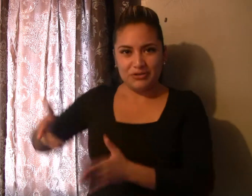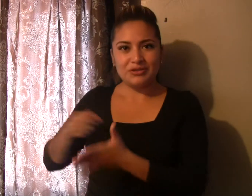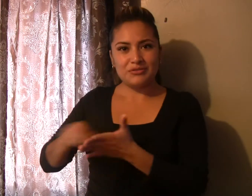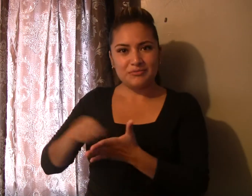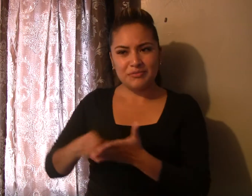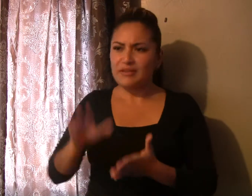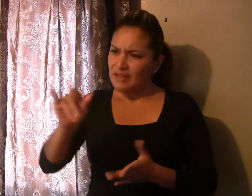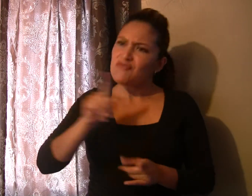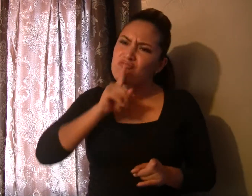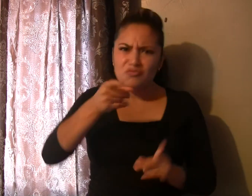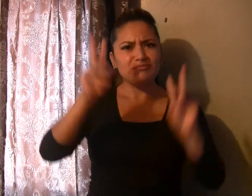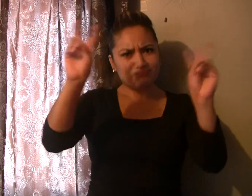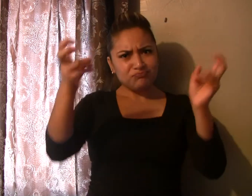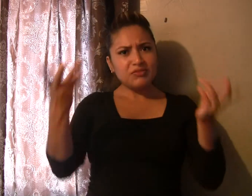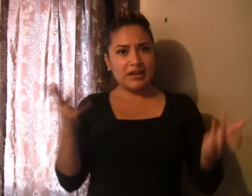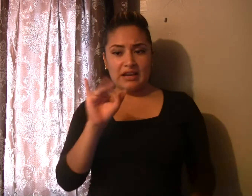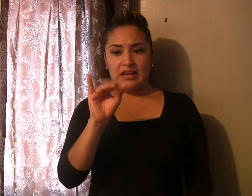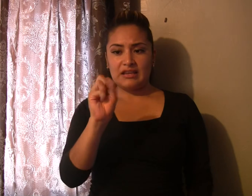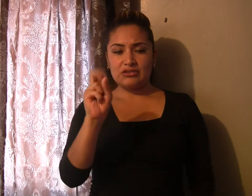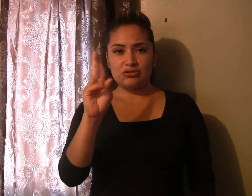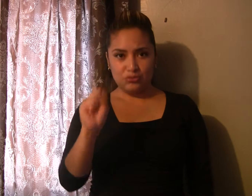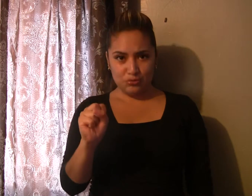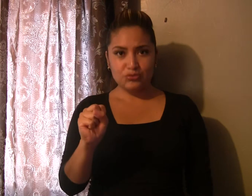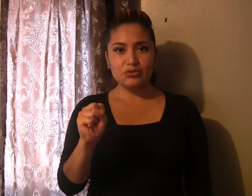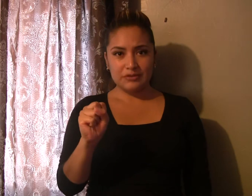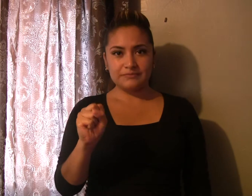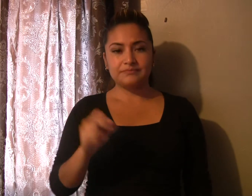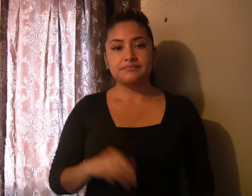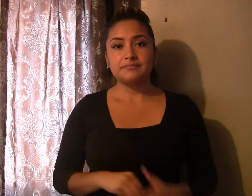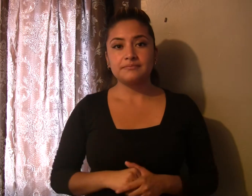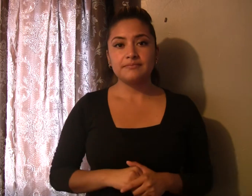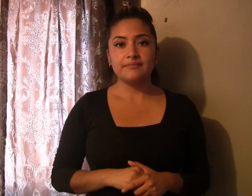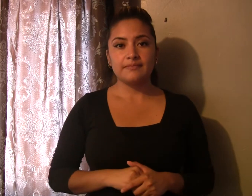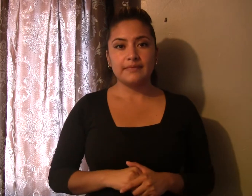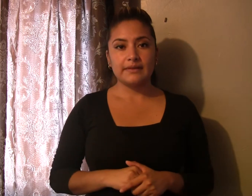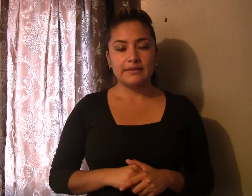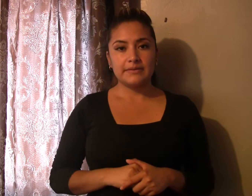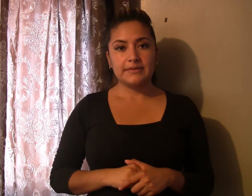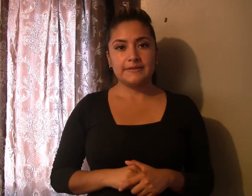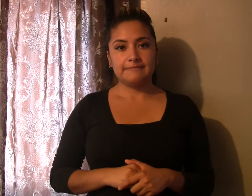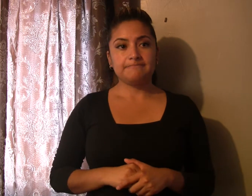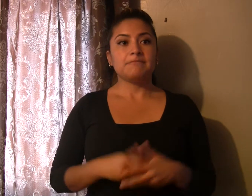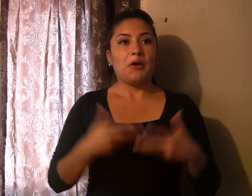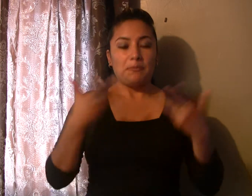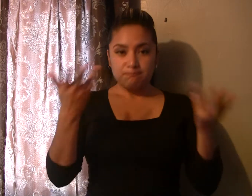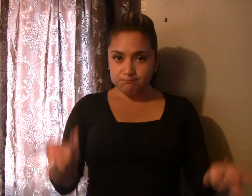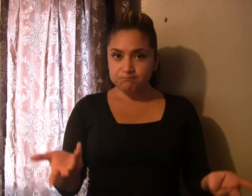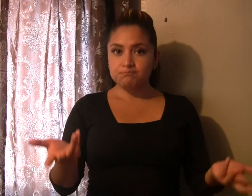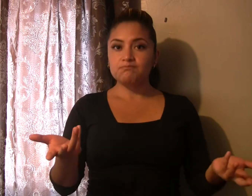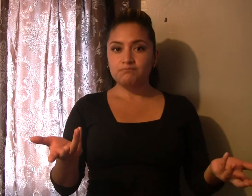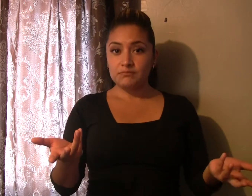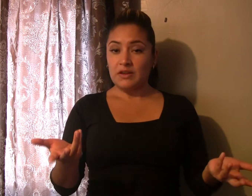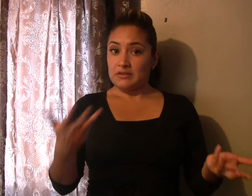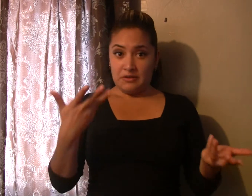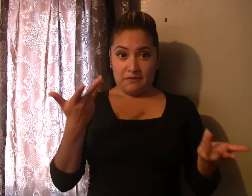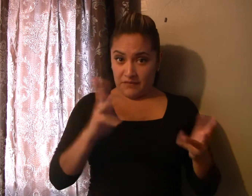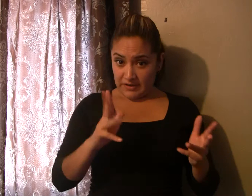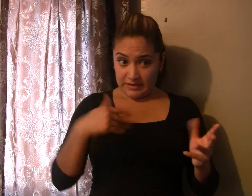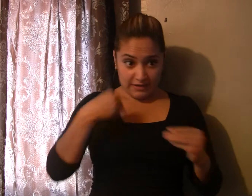about, other than textbook authors. So that being said, I send them off to the library and I ask them to